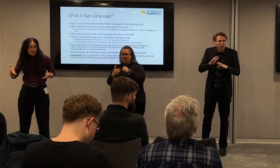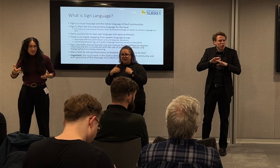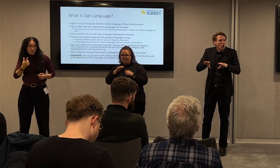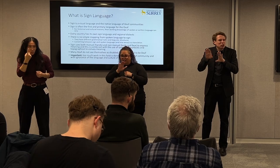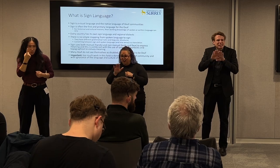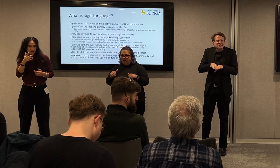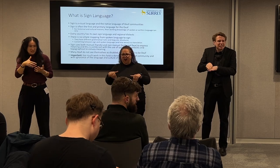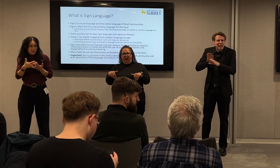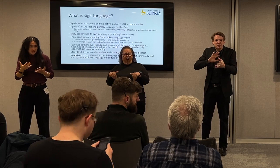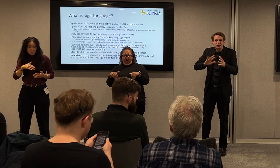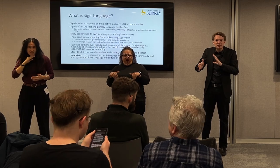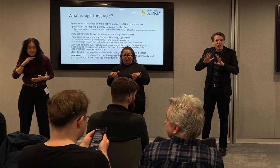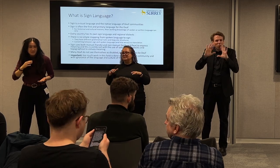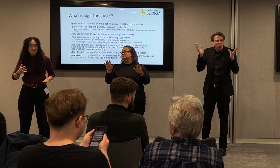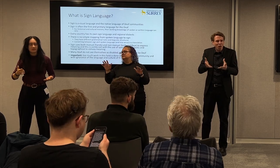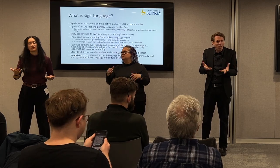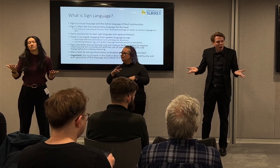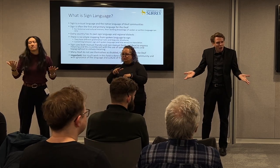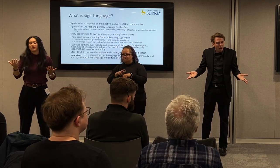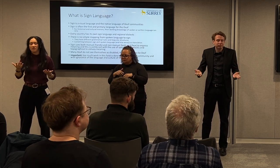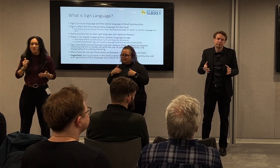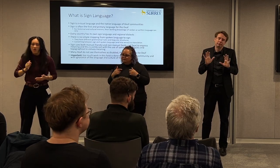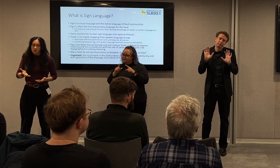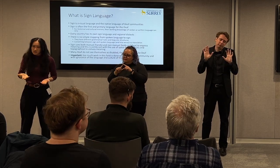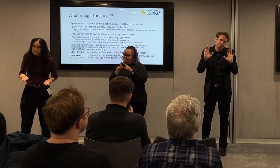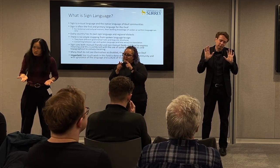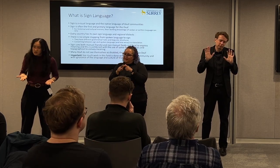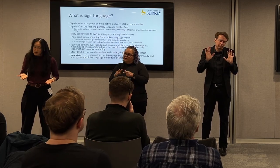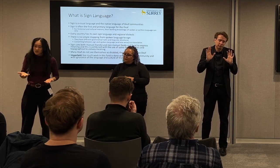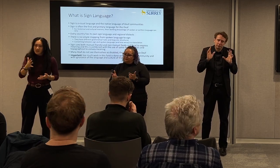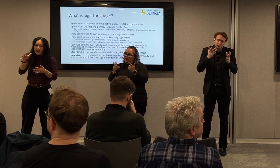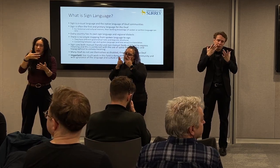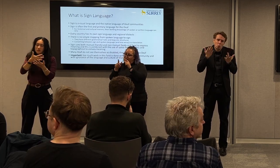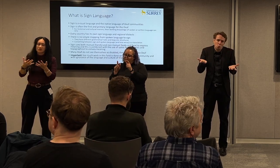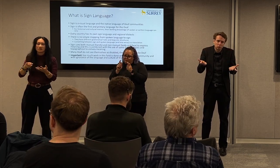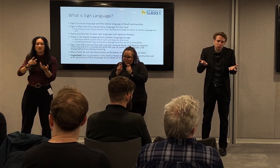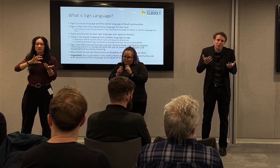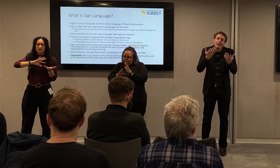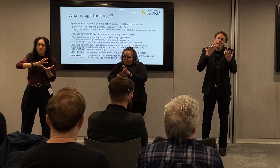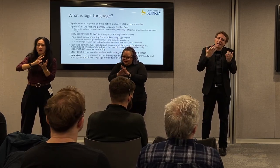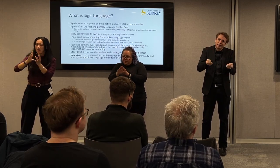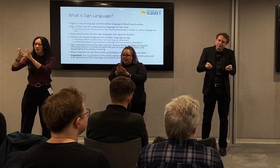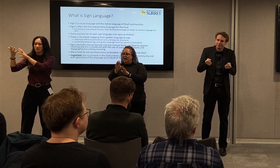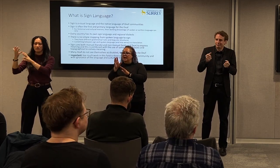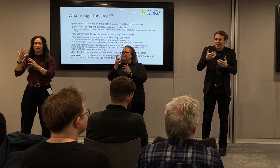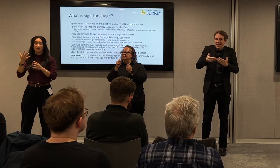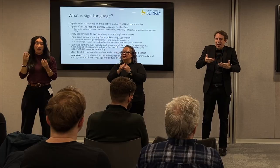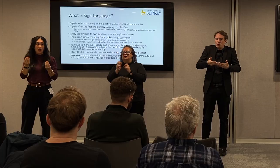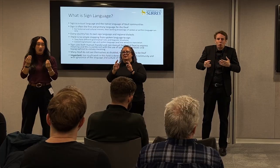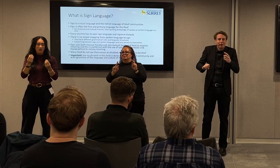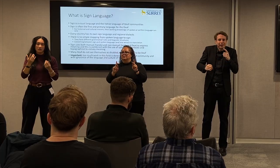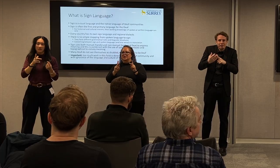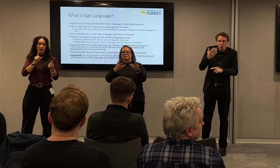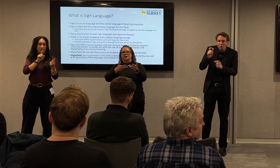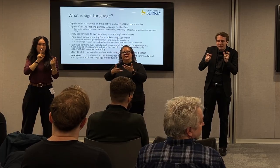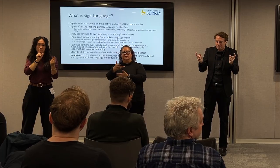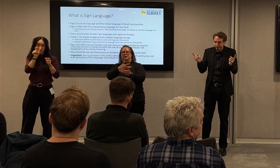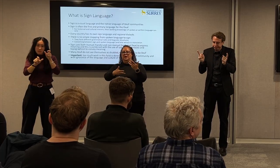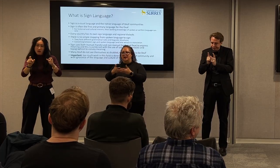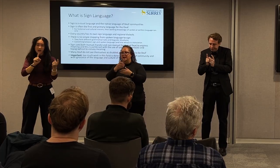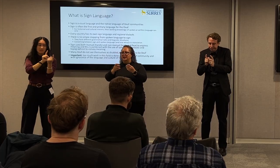but of course there's different languages. Languages evolve through interaction between people, and different